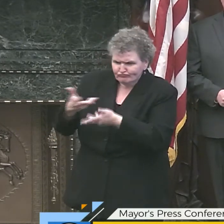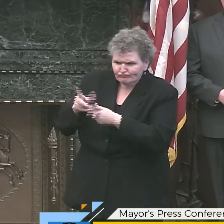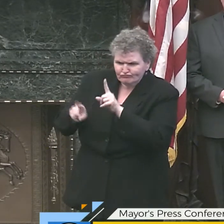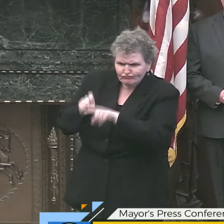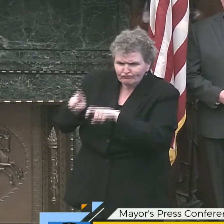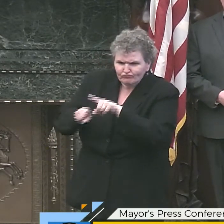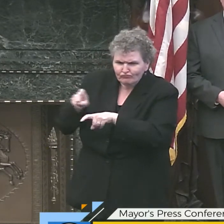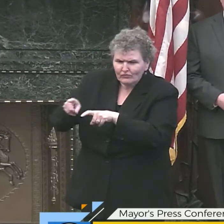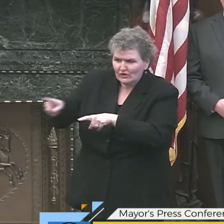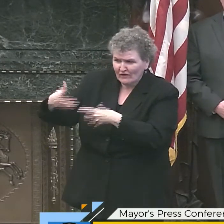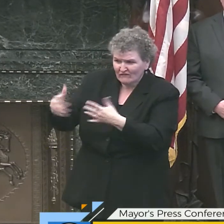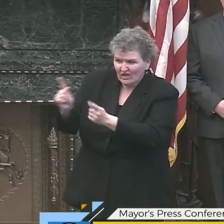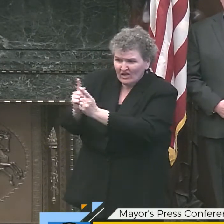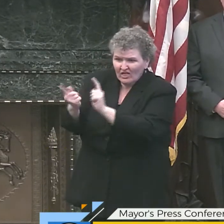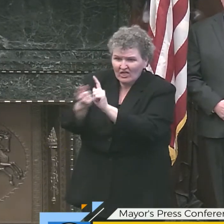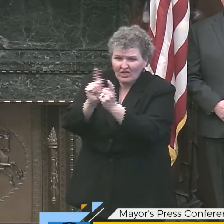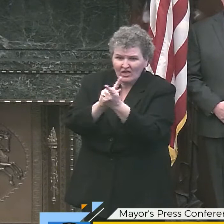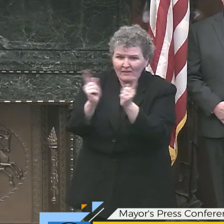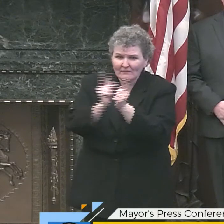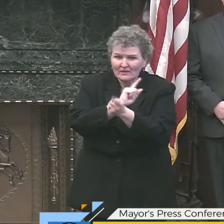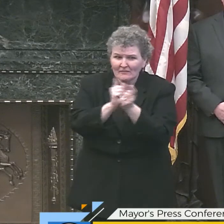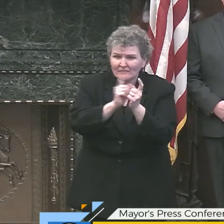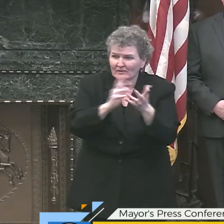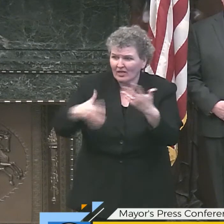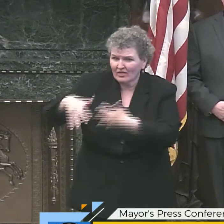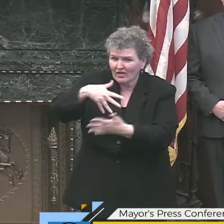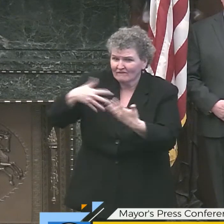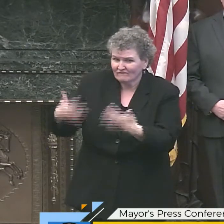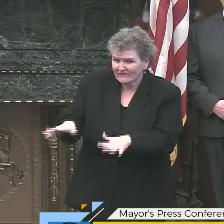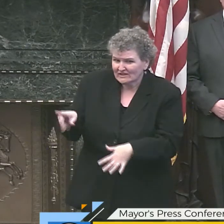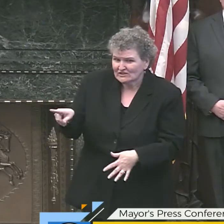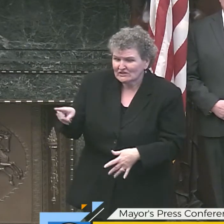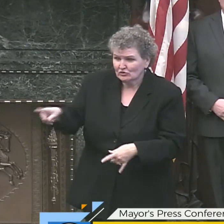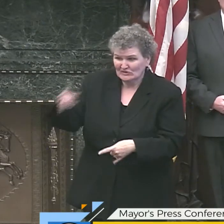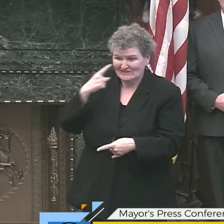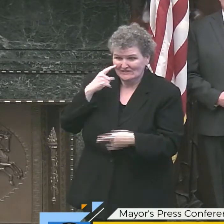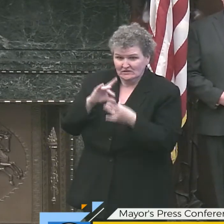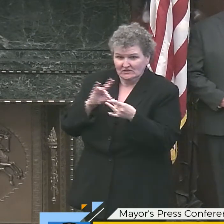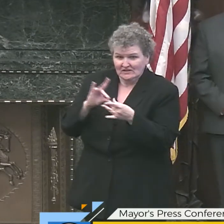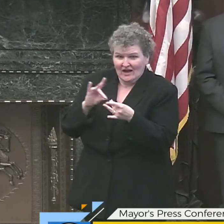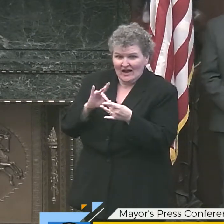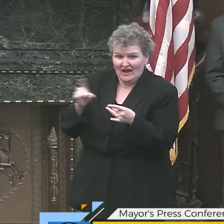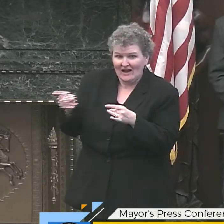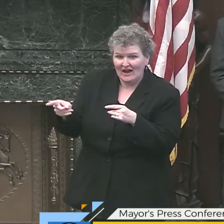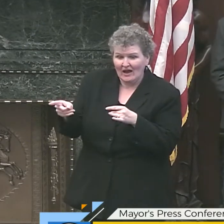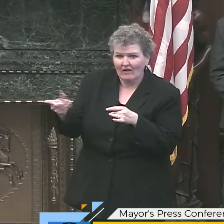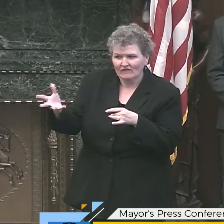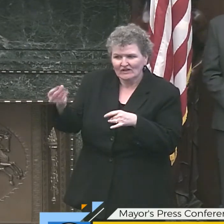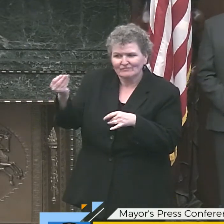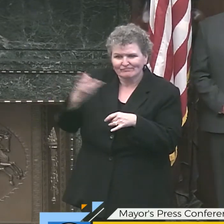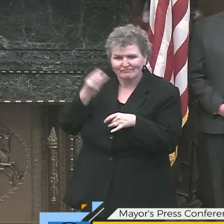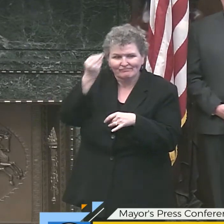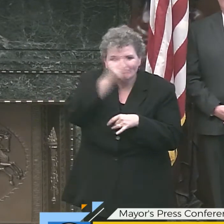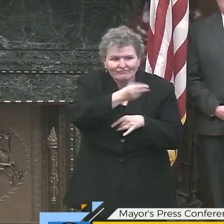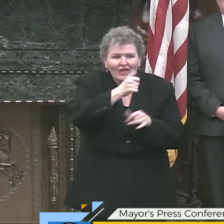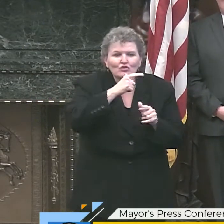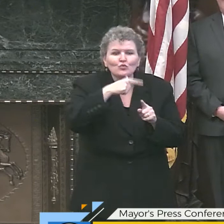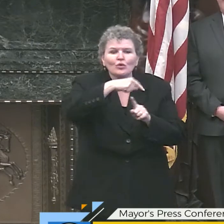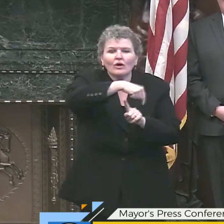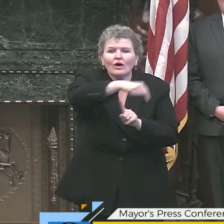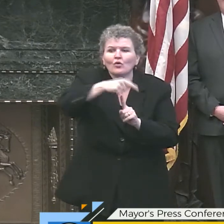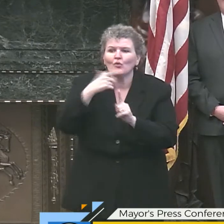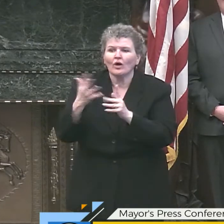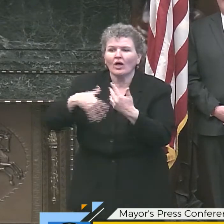employee had come in contact with, and then based on the information they get, those employees or other people, not all of them are